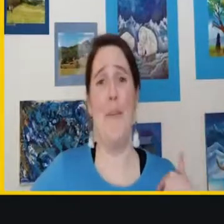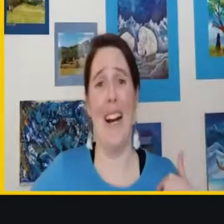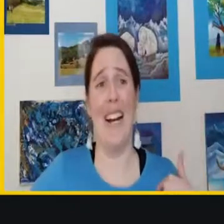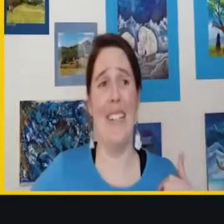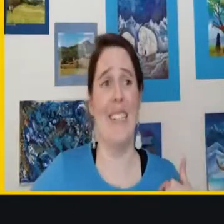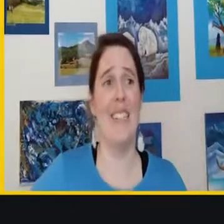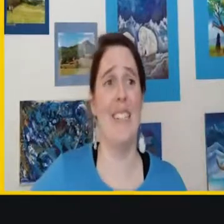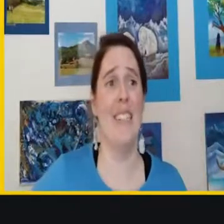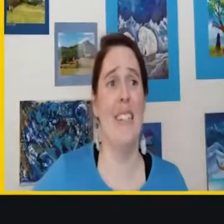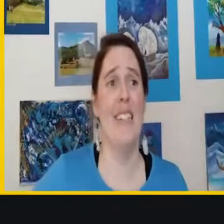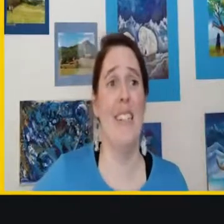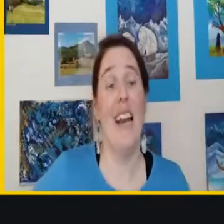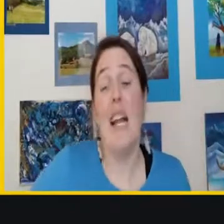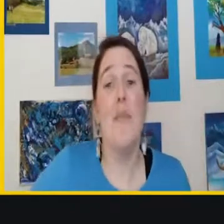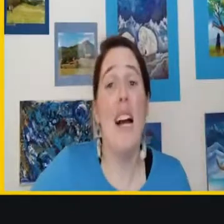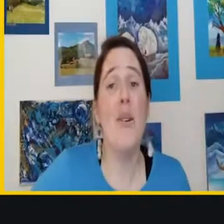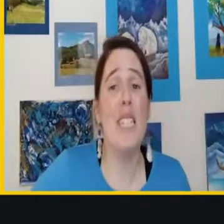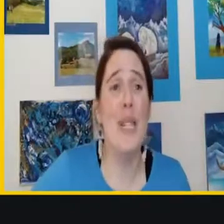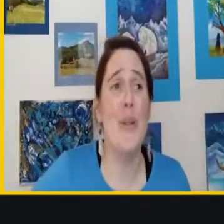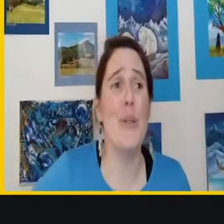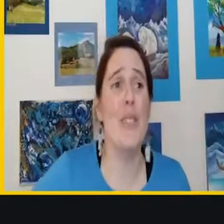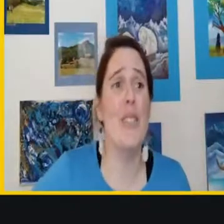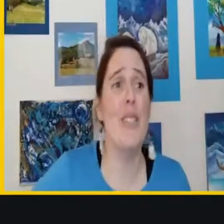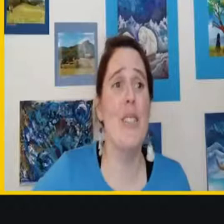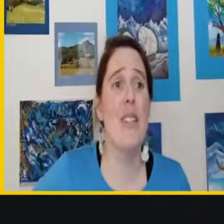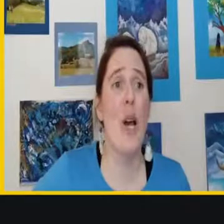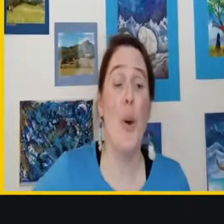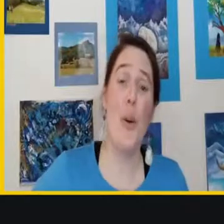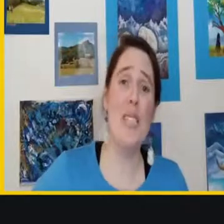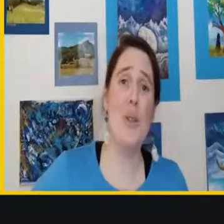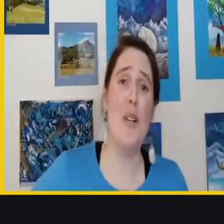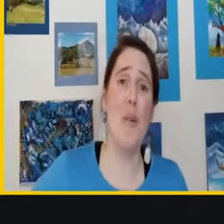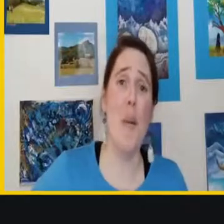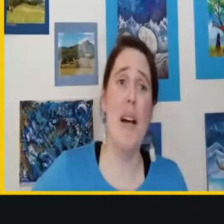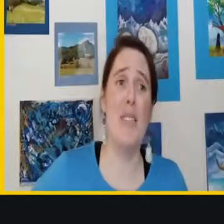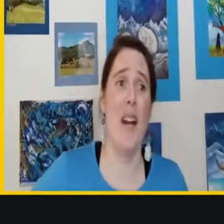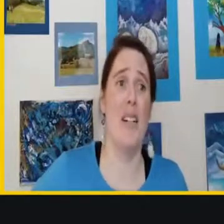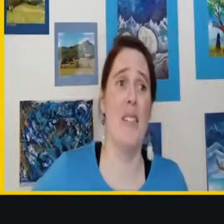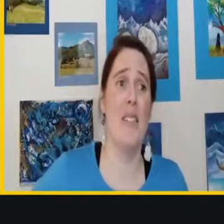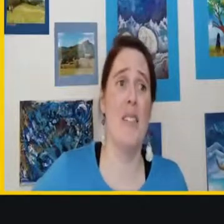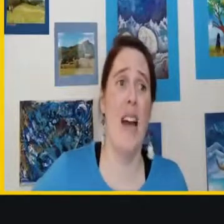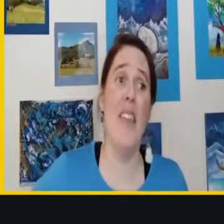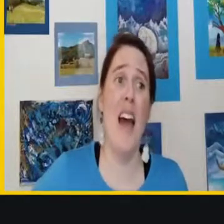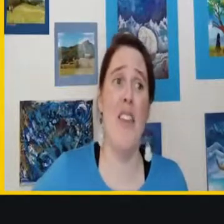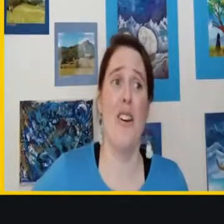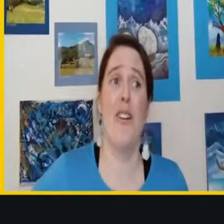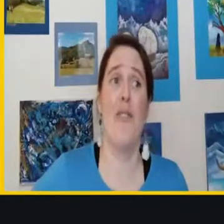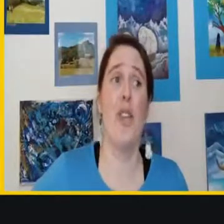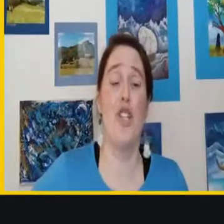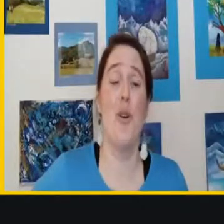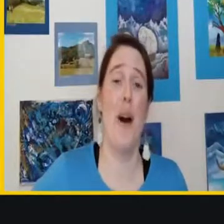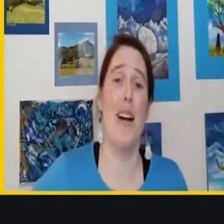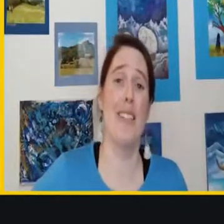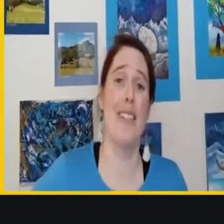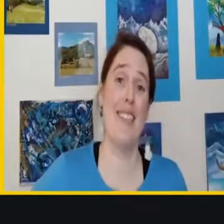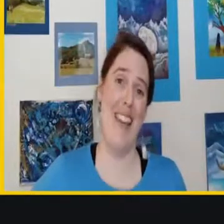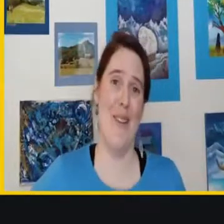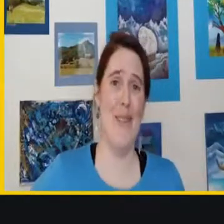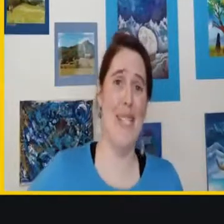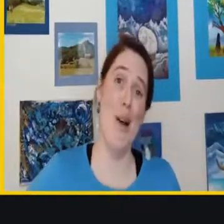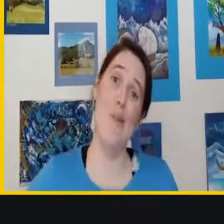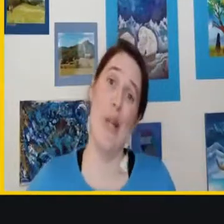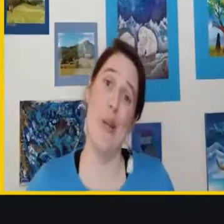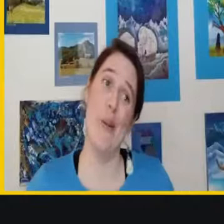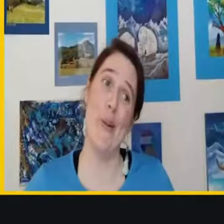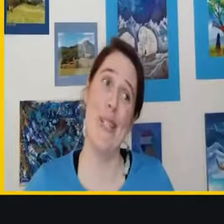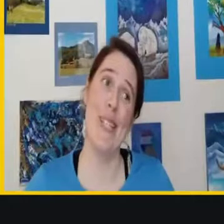all mine. And I'm not going to lose. One's going for my bus fare and the other for the jukebox to hear